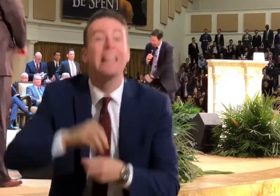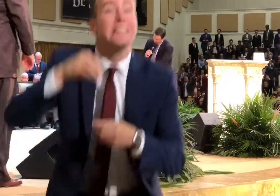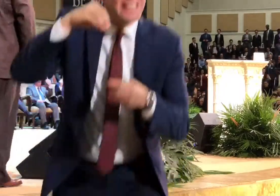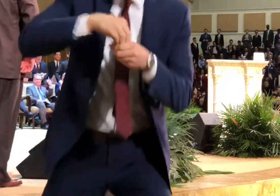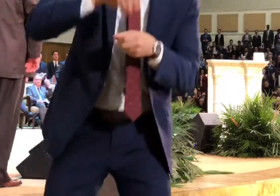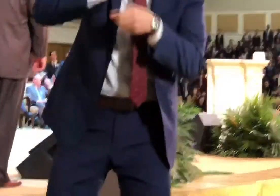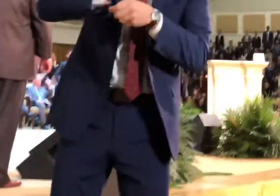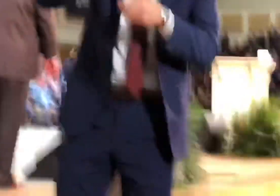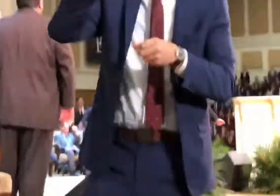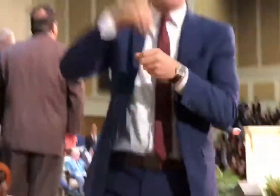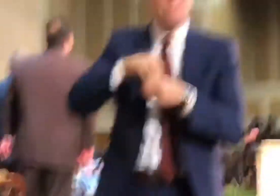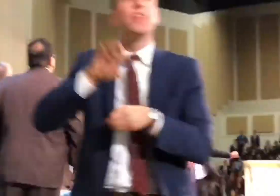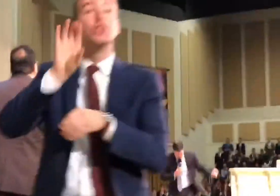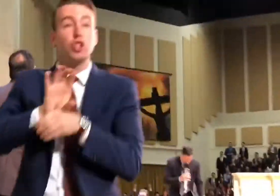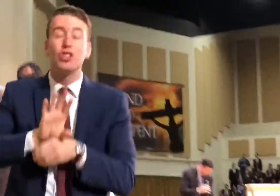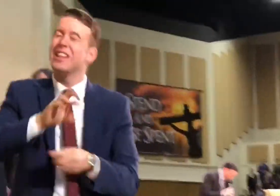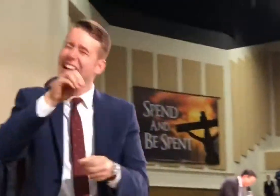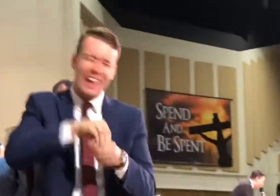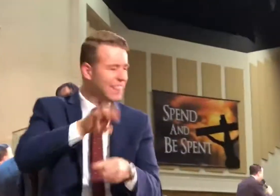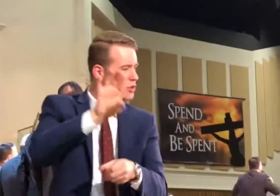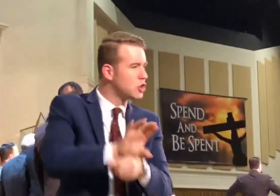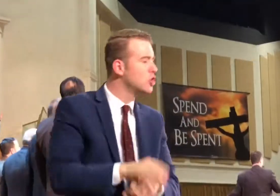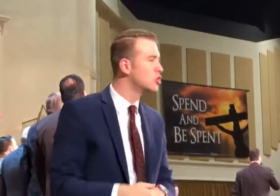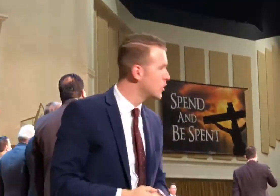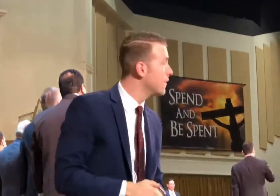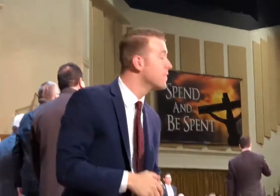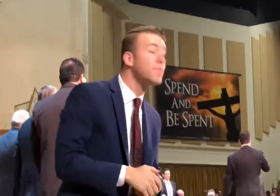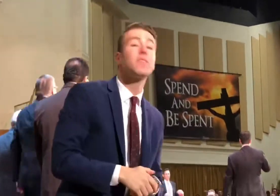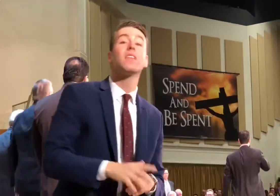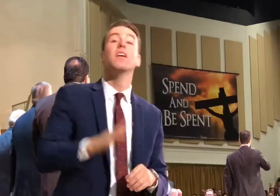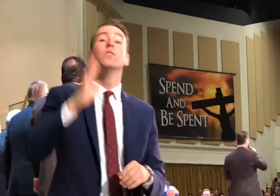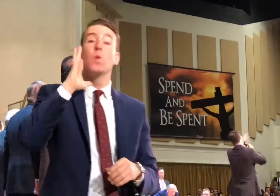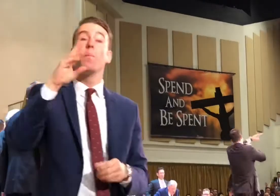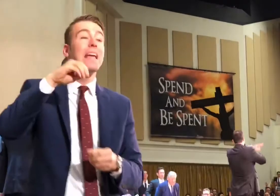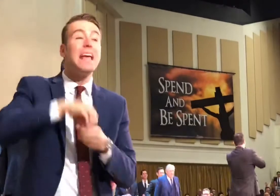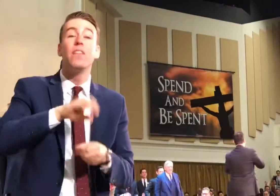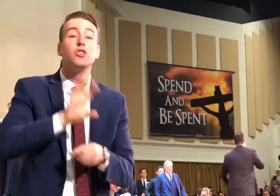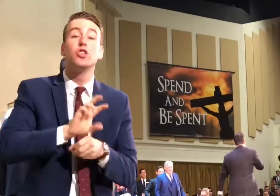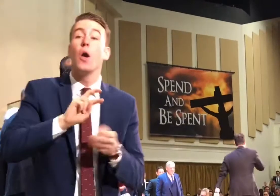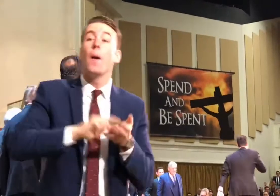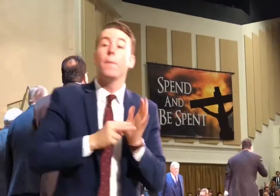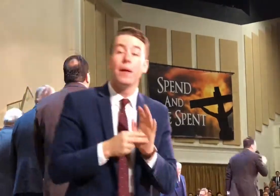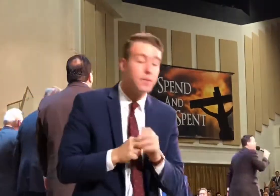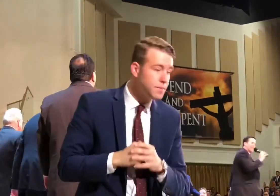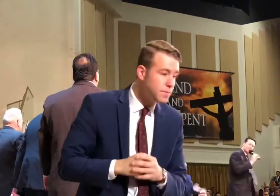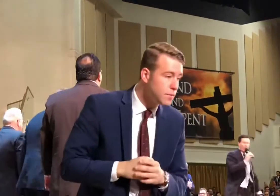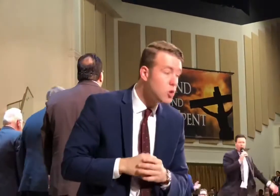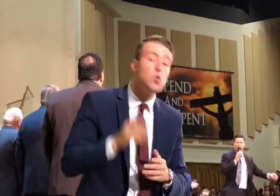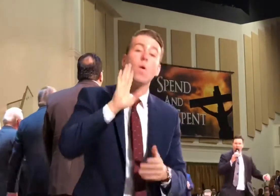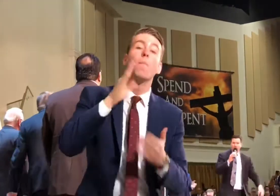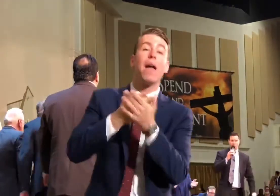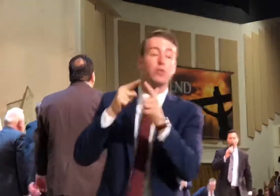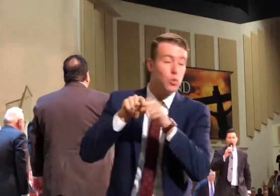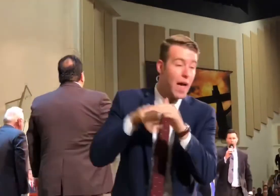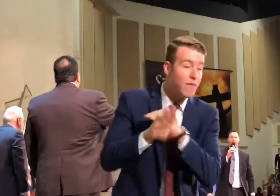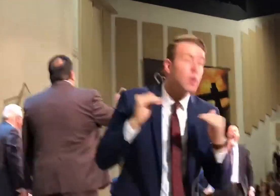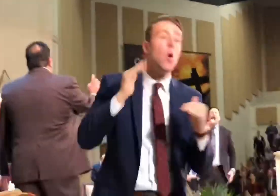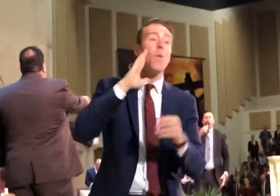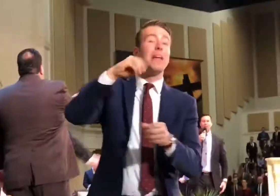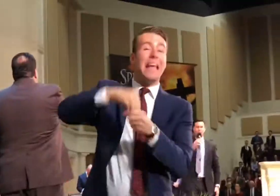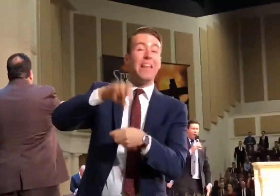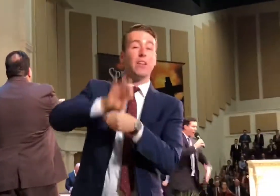church, in the church, in the church. It's going to be in the church that you make it to heaven. It's going to be in the